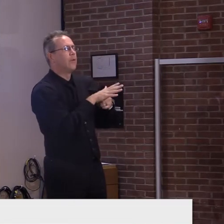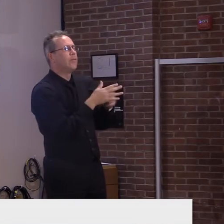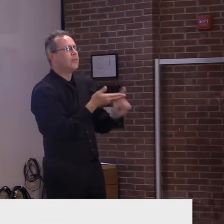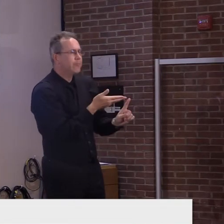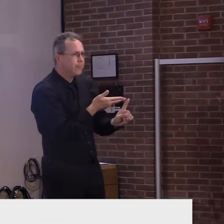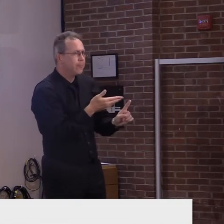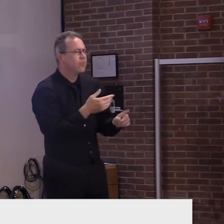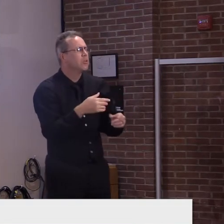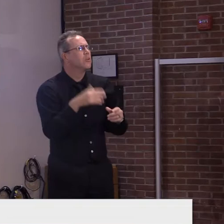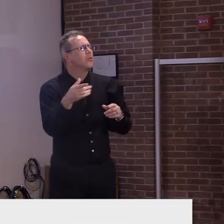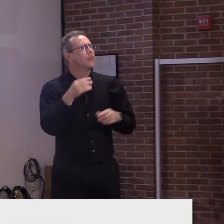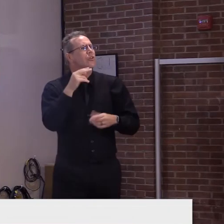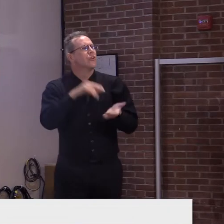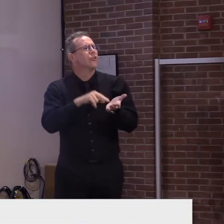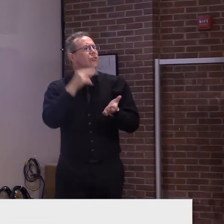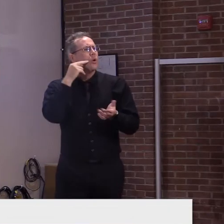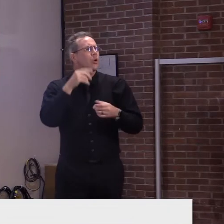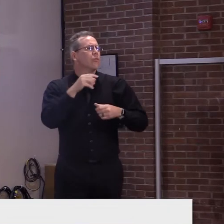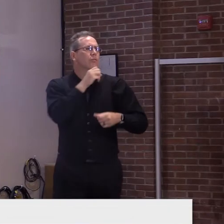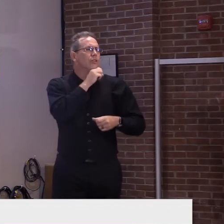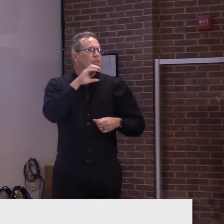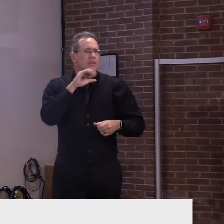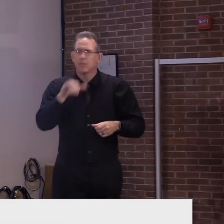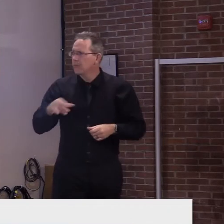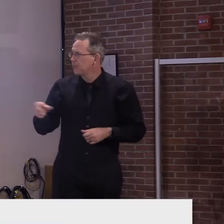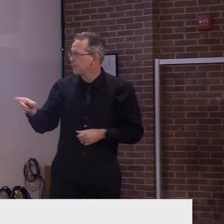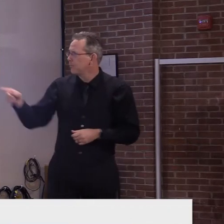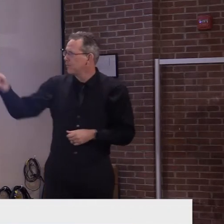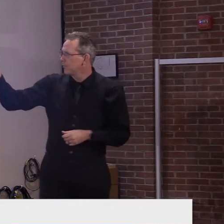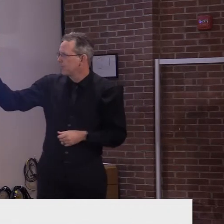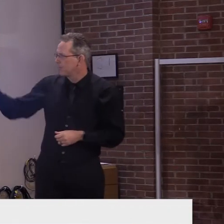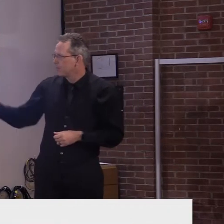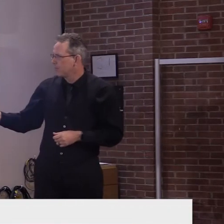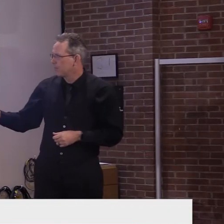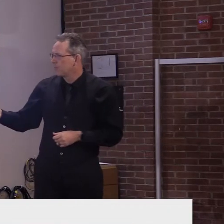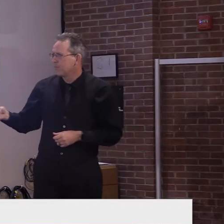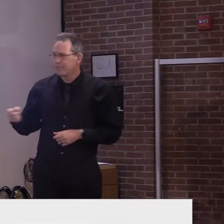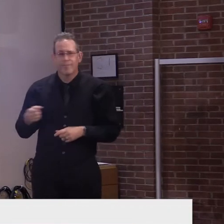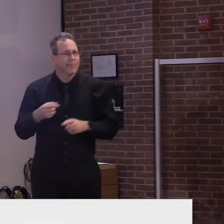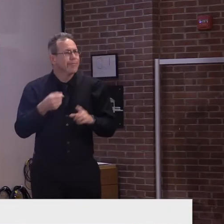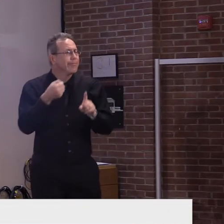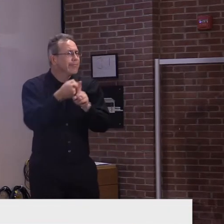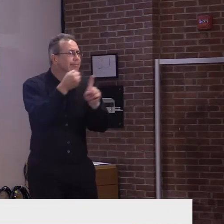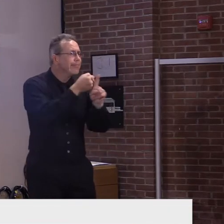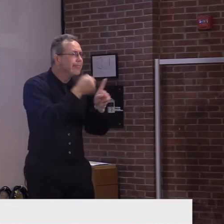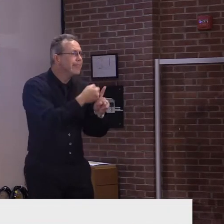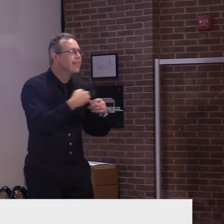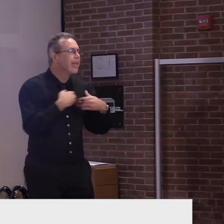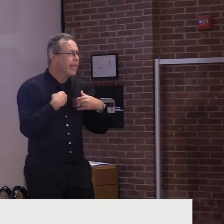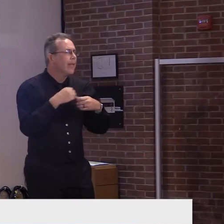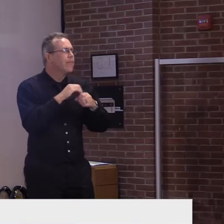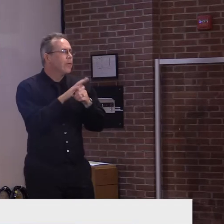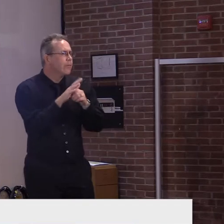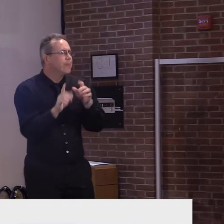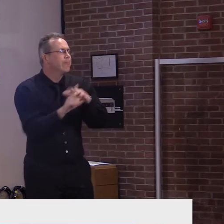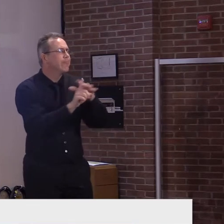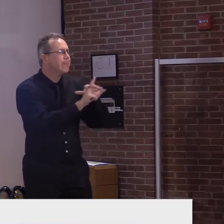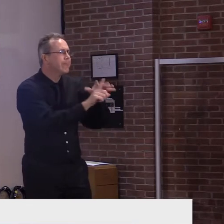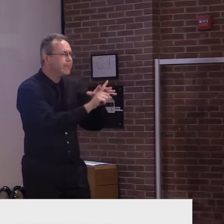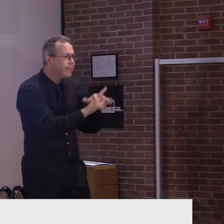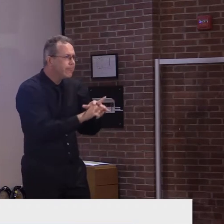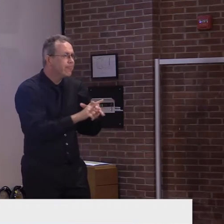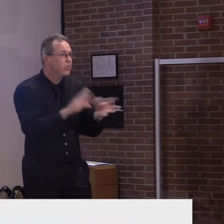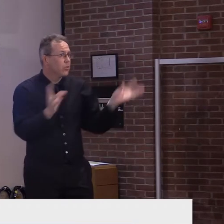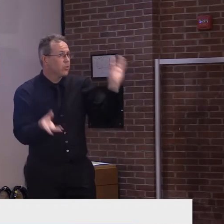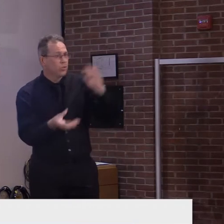more long-term care facility outbreaks added to the chart, up to 104 in terms of a total as it